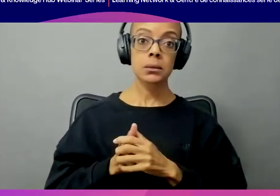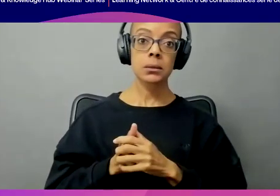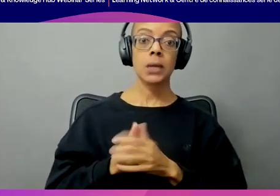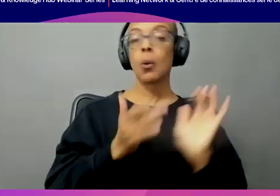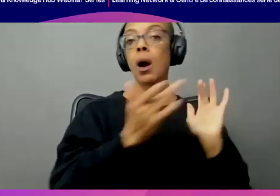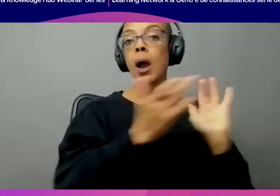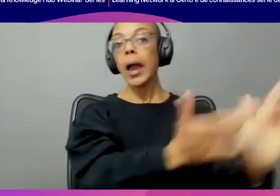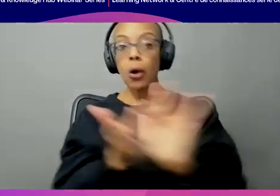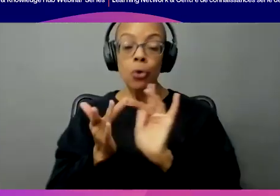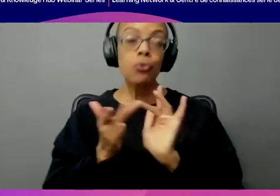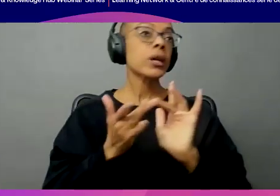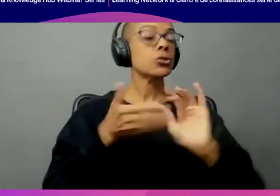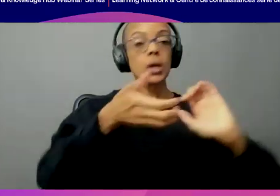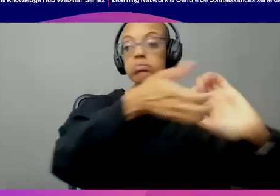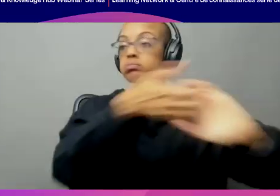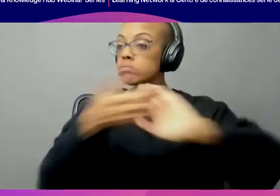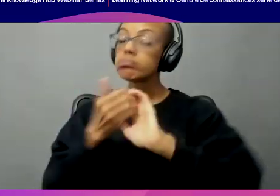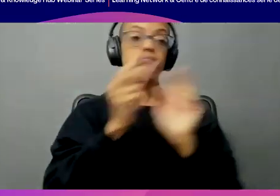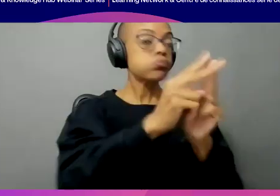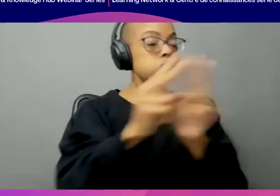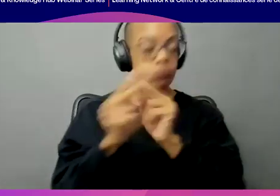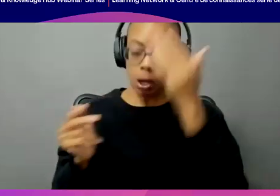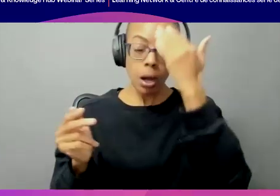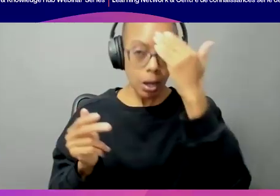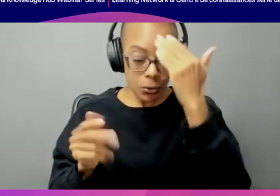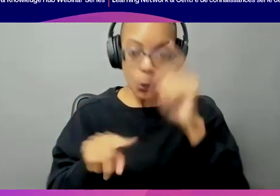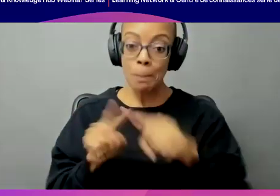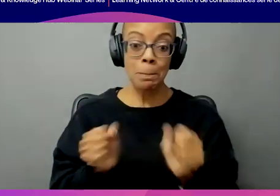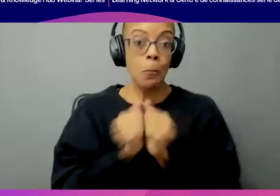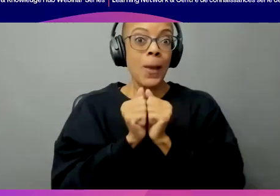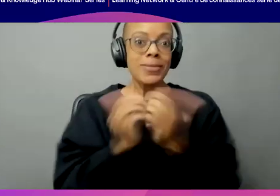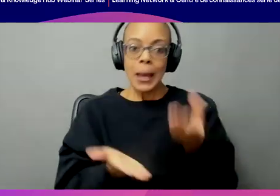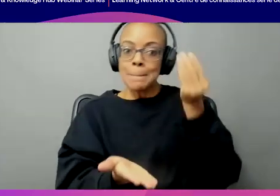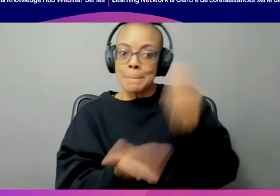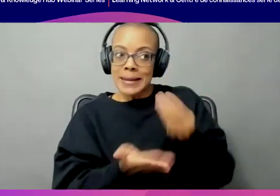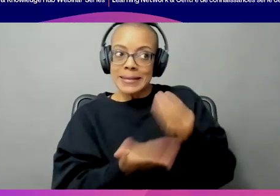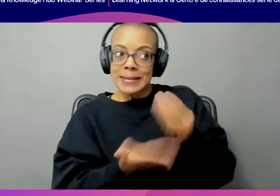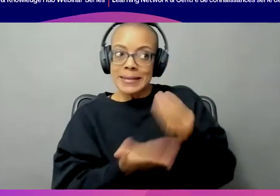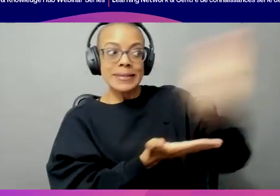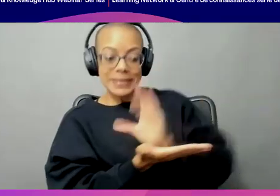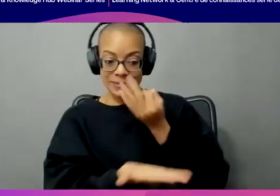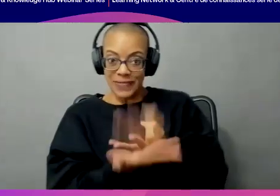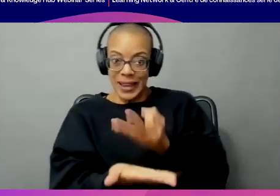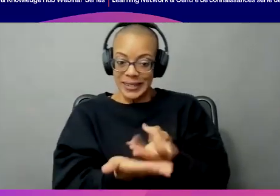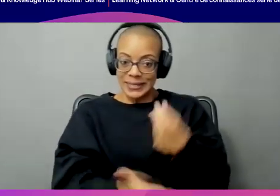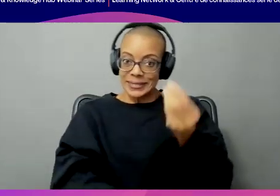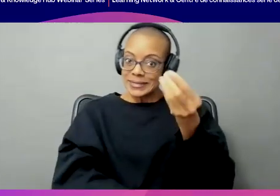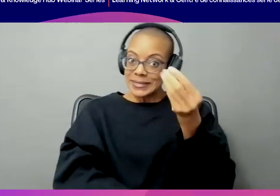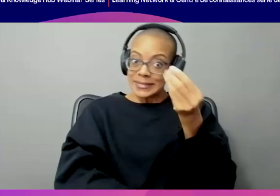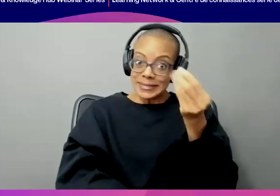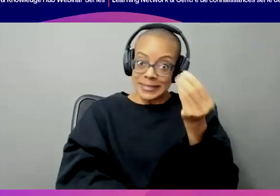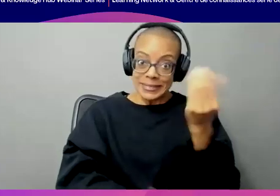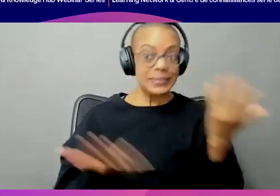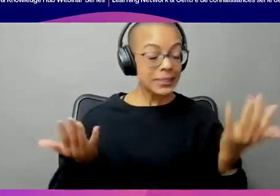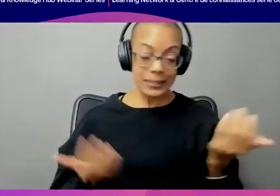and all of that is central to sustainability, but without resources of money and finance, it's also extremely difficult. And we even found